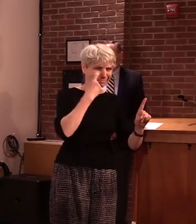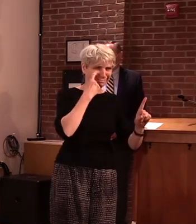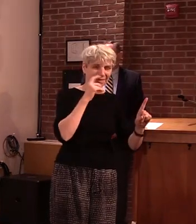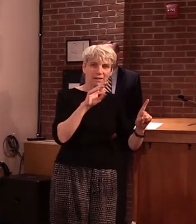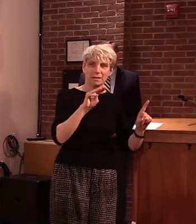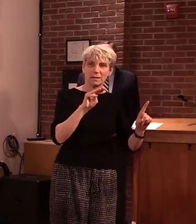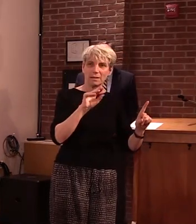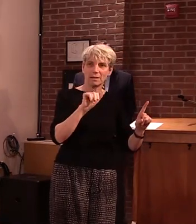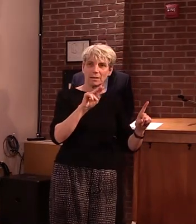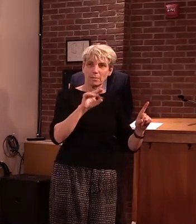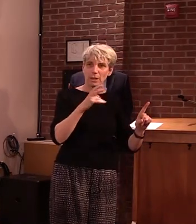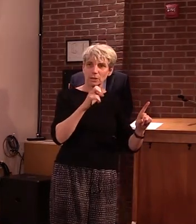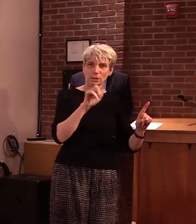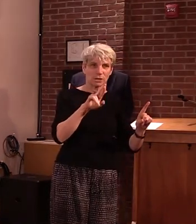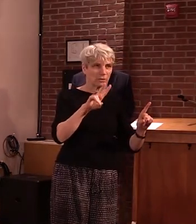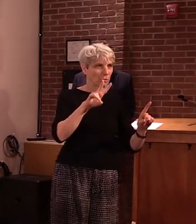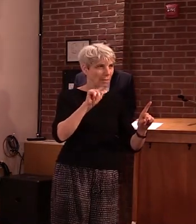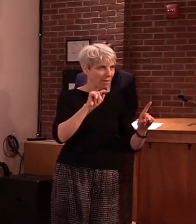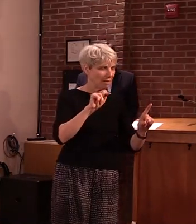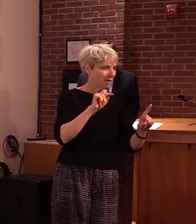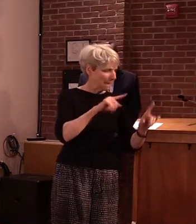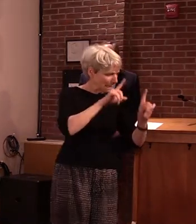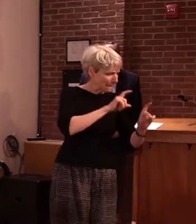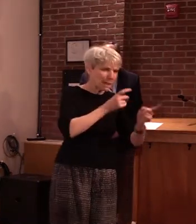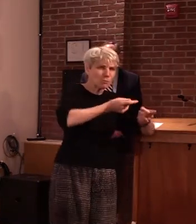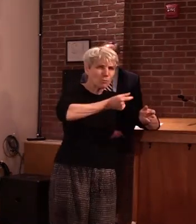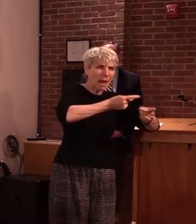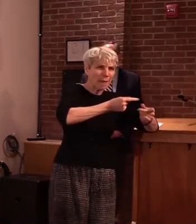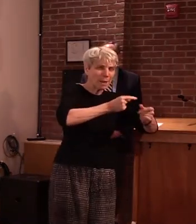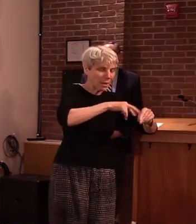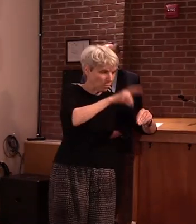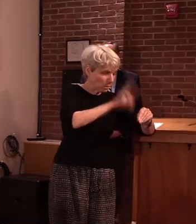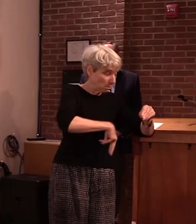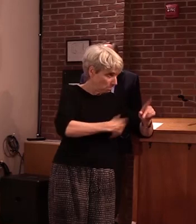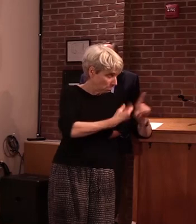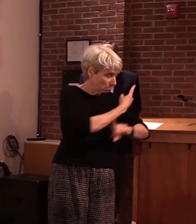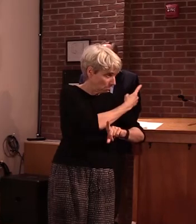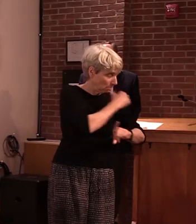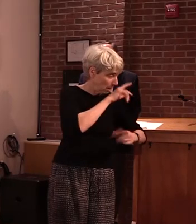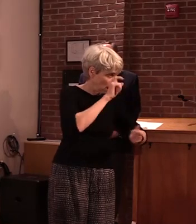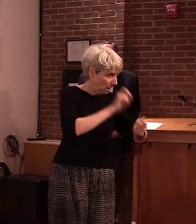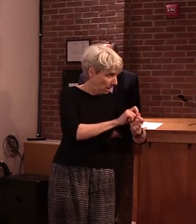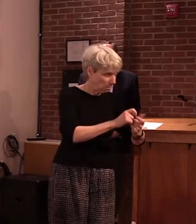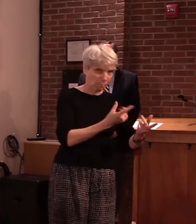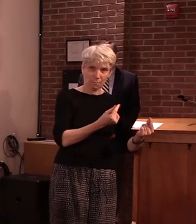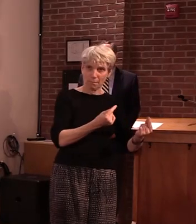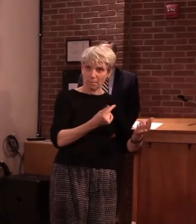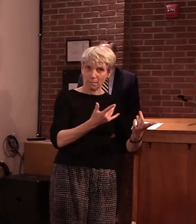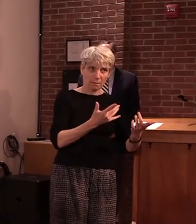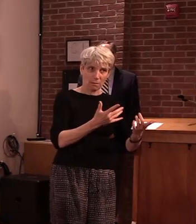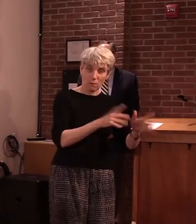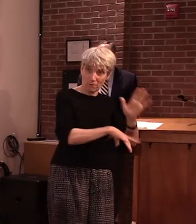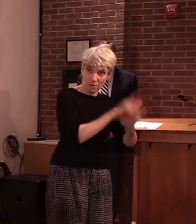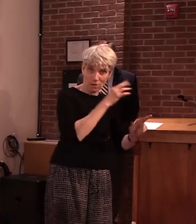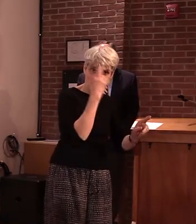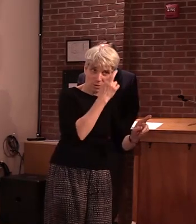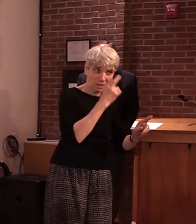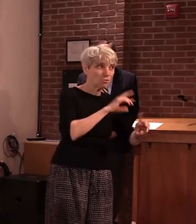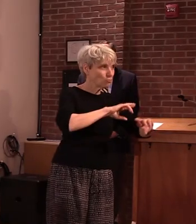Manchester? Sure. Thanks for asking the question about antigen testing. The